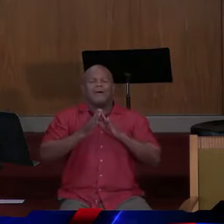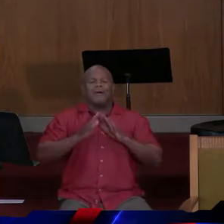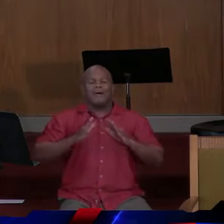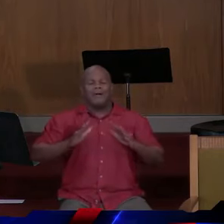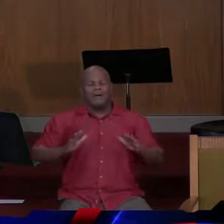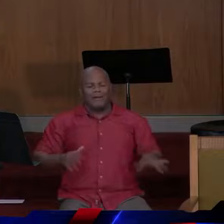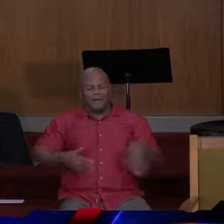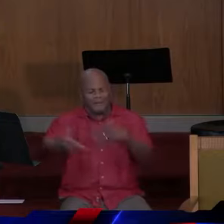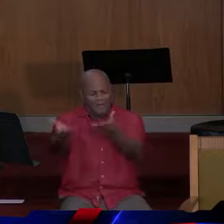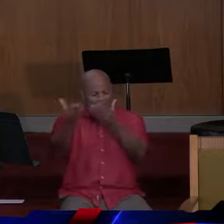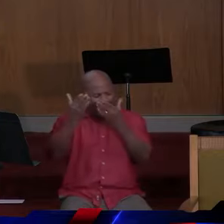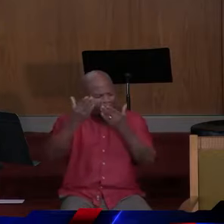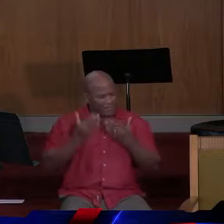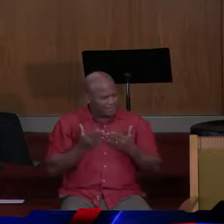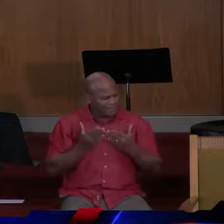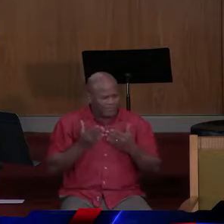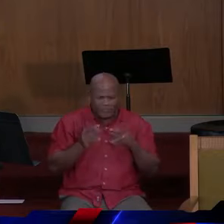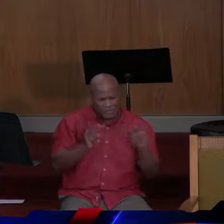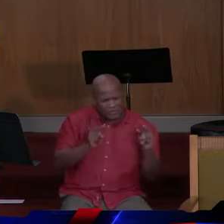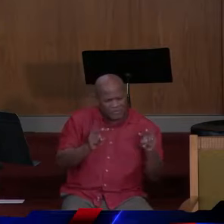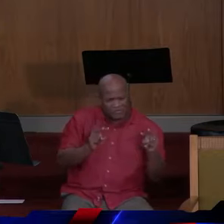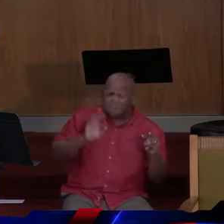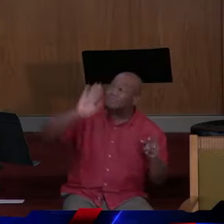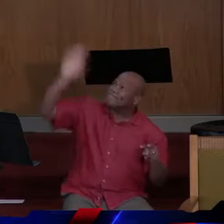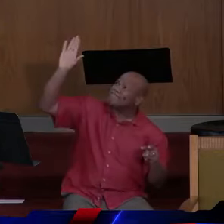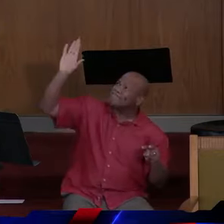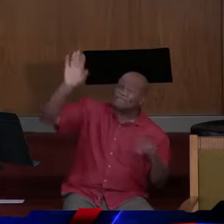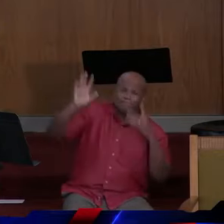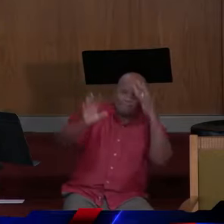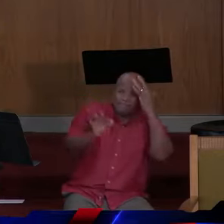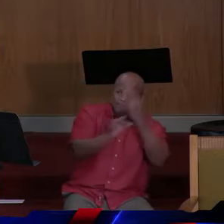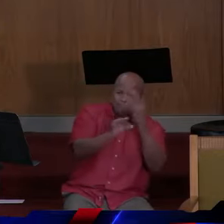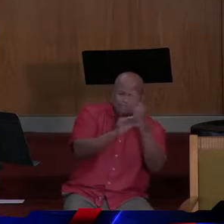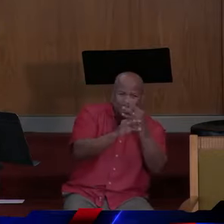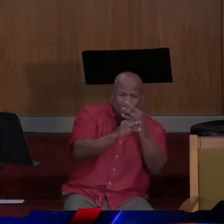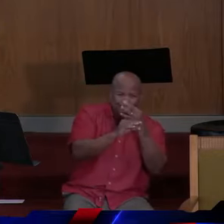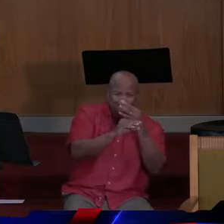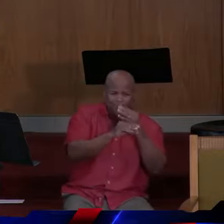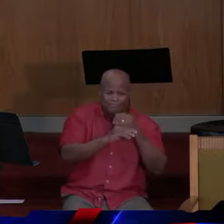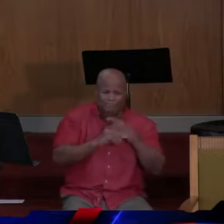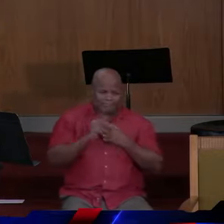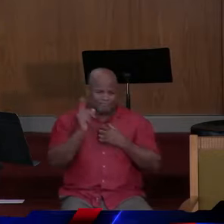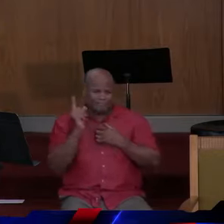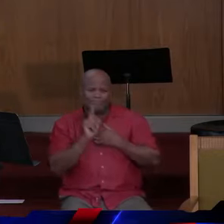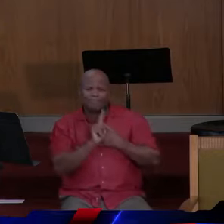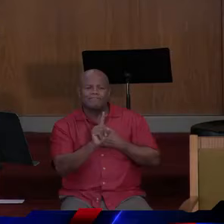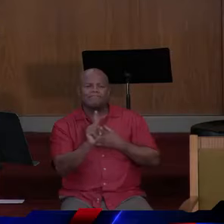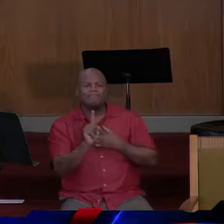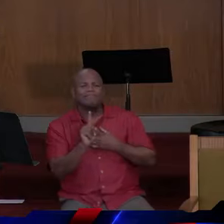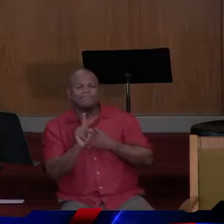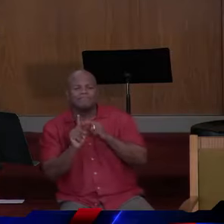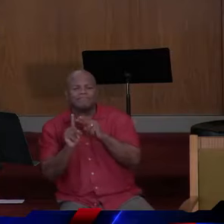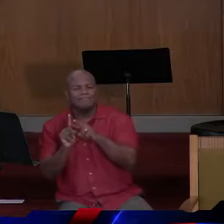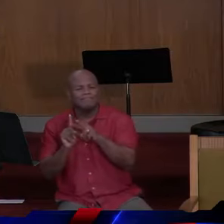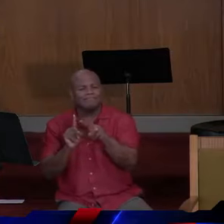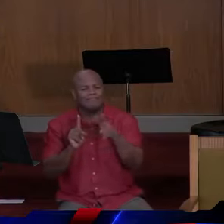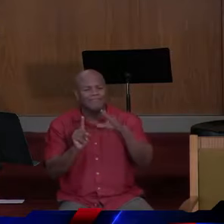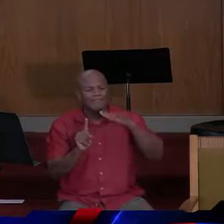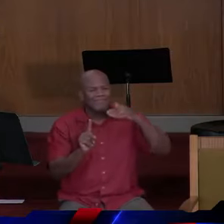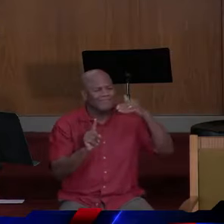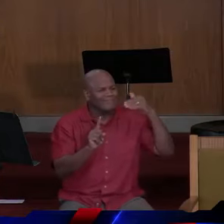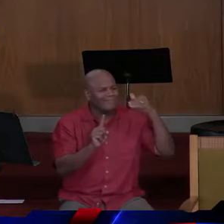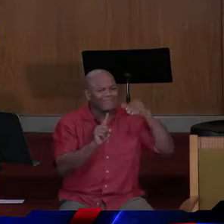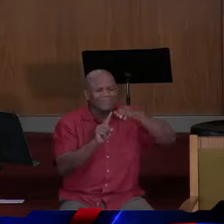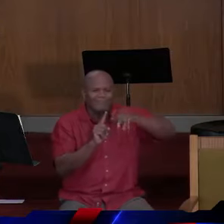this. The Lord's favor that is radiating from the divine favor in the midst of